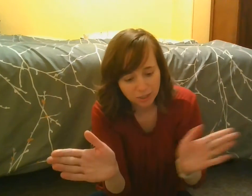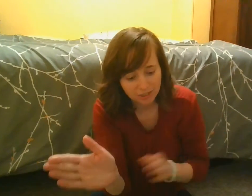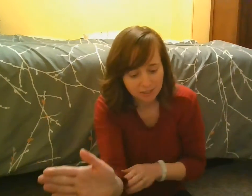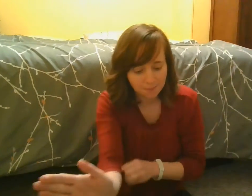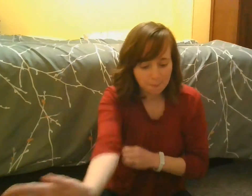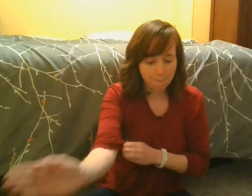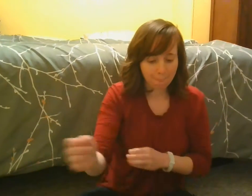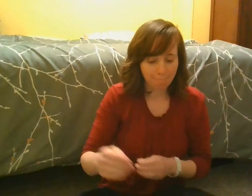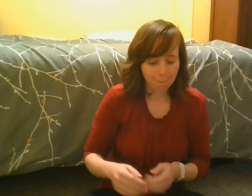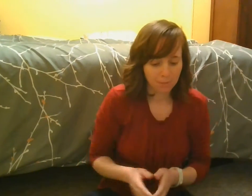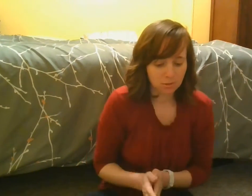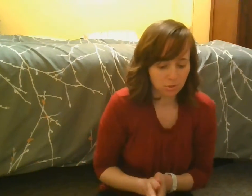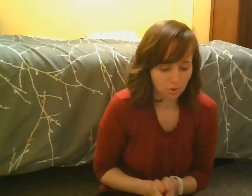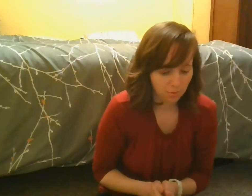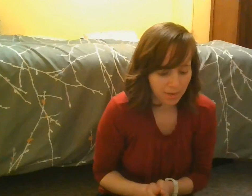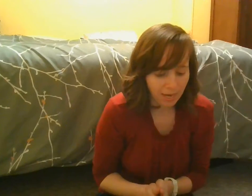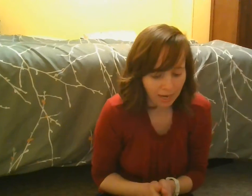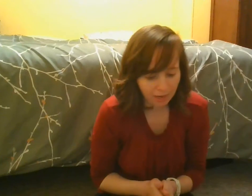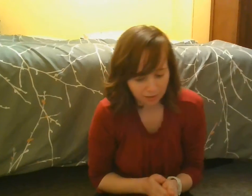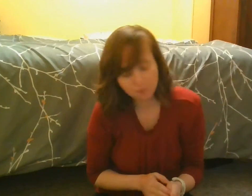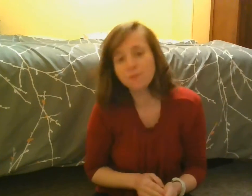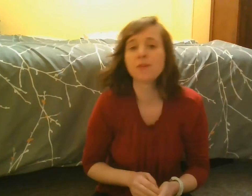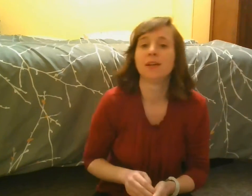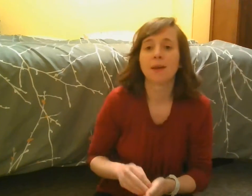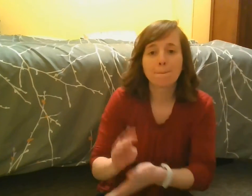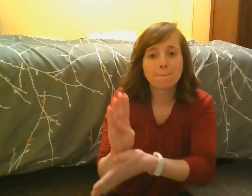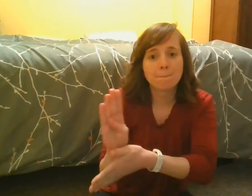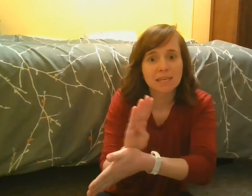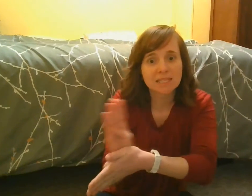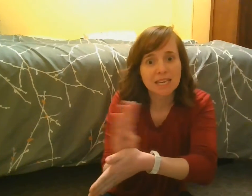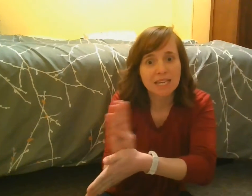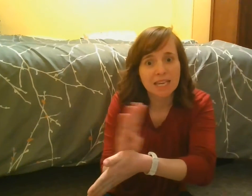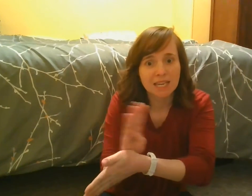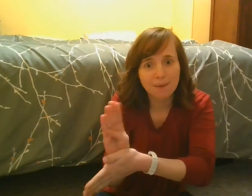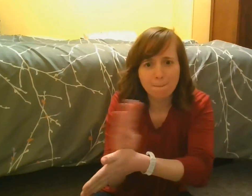descriptions. So we have busy.